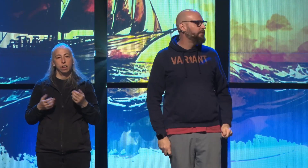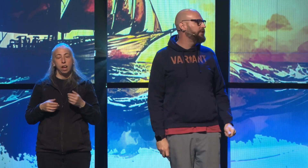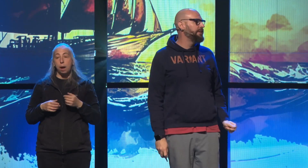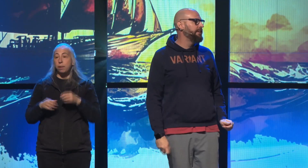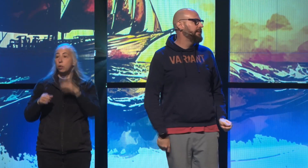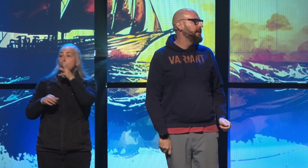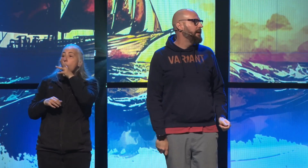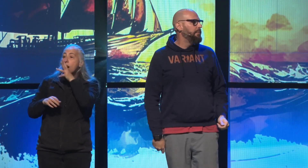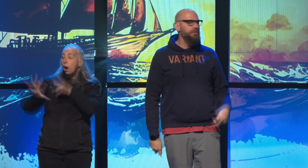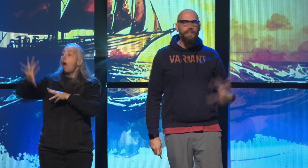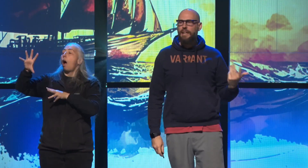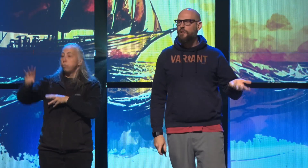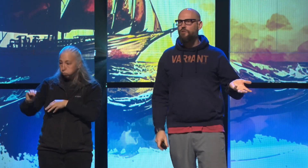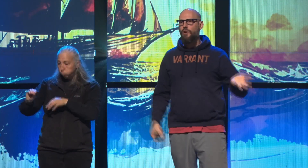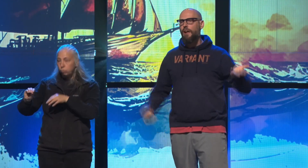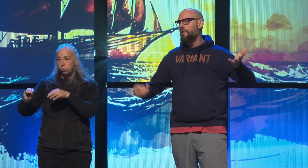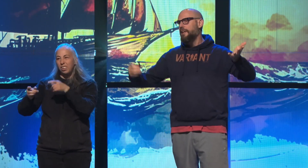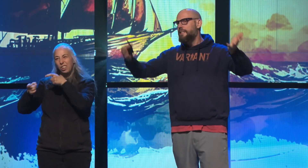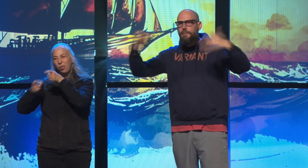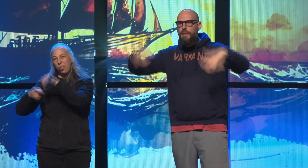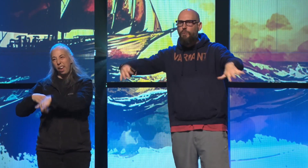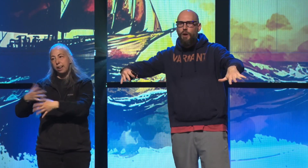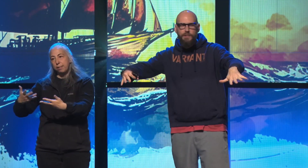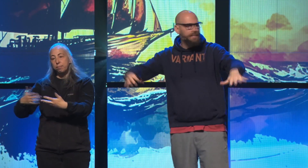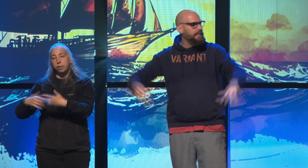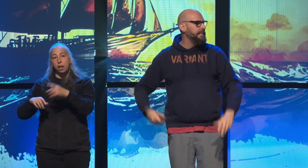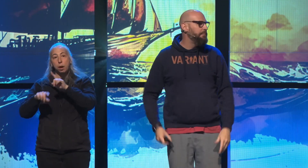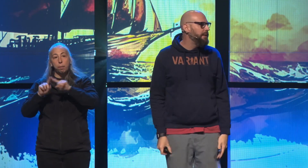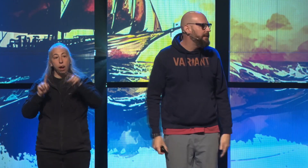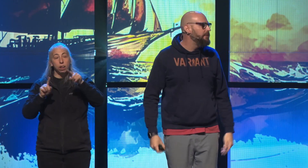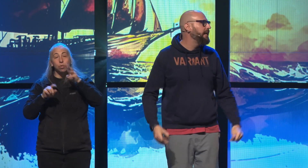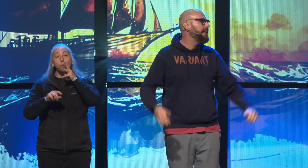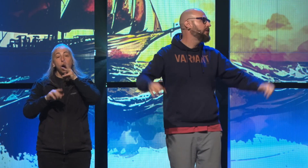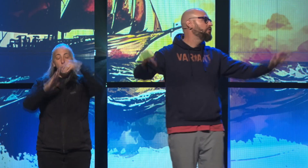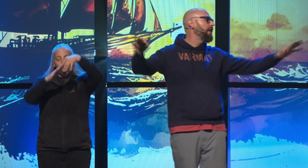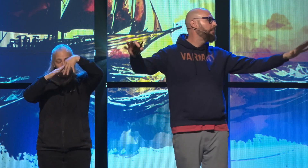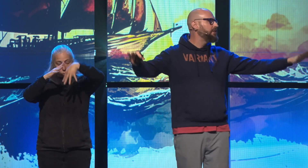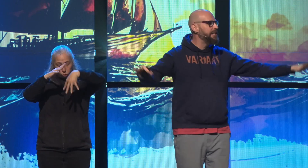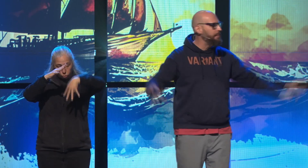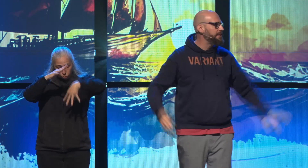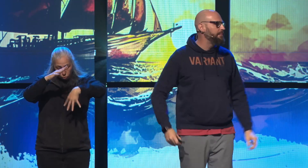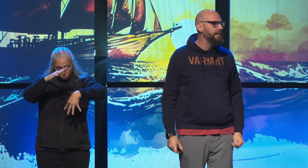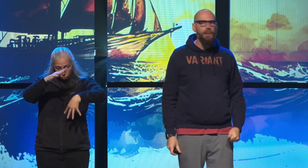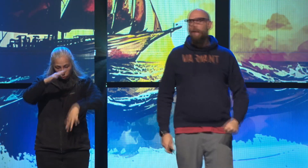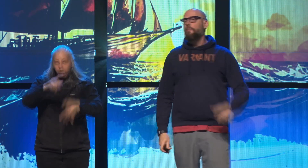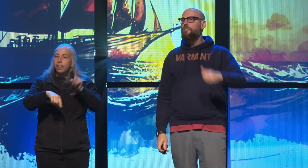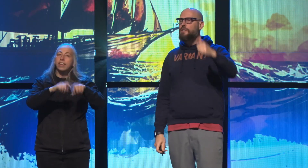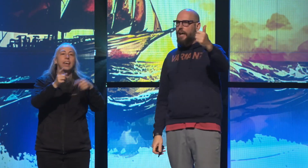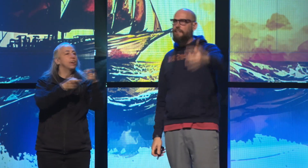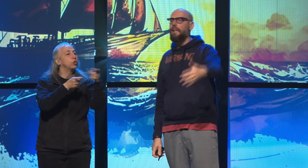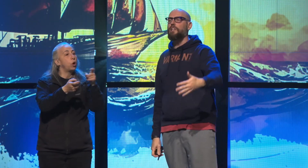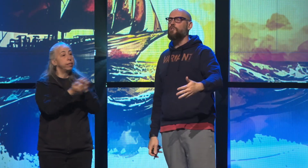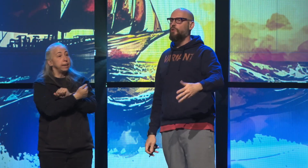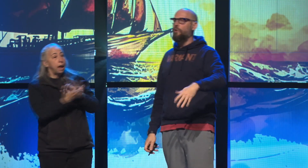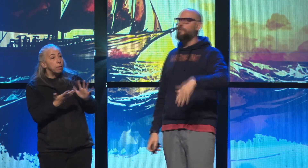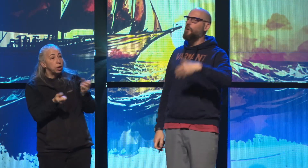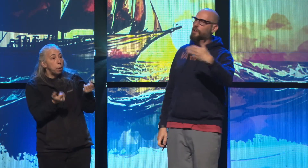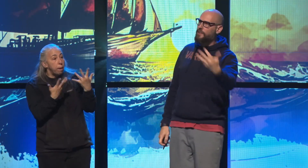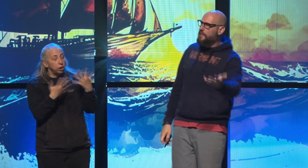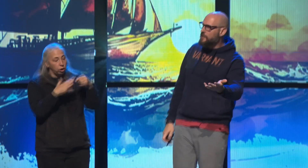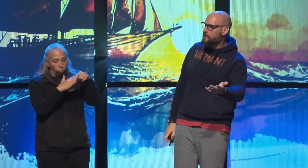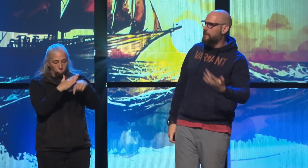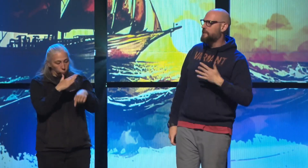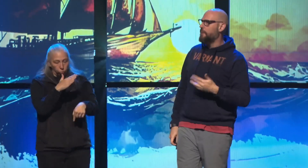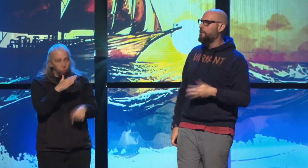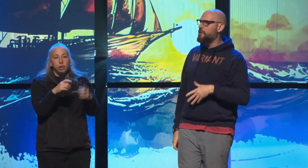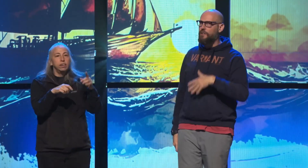water off for sure, but you can't control how deep that water is going to seep in. You can't control how much damage is going to be done, but you can take control of